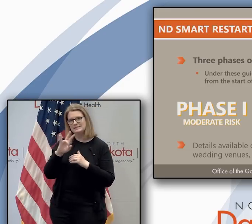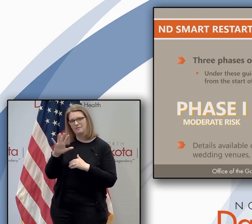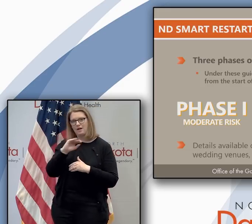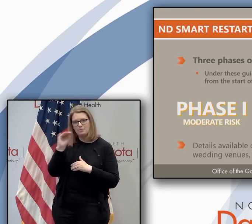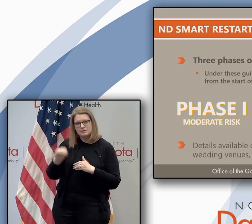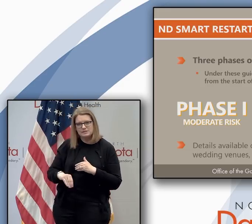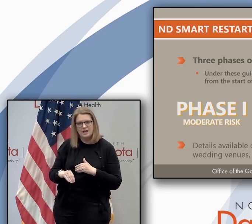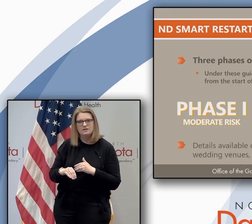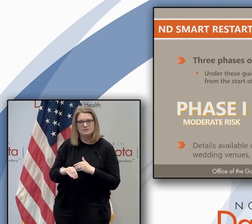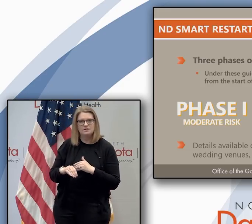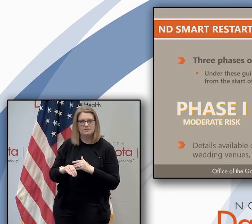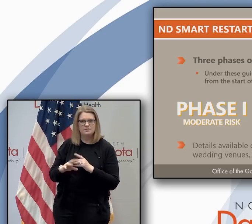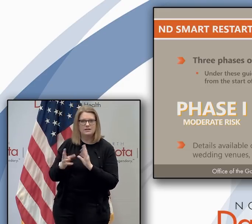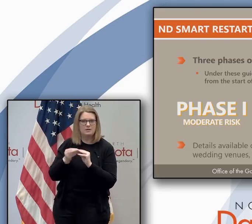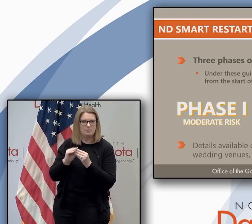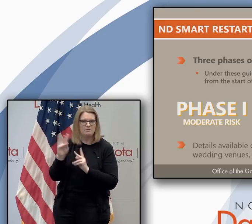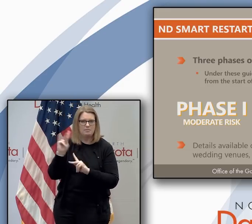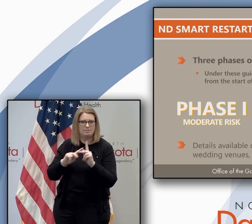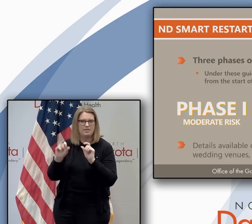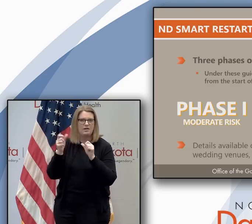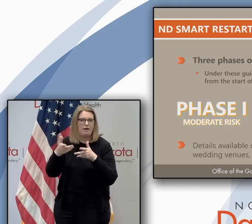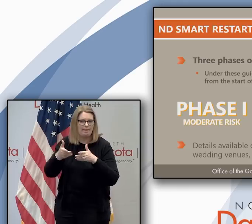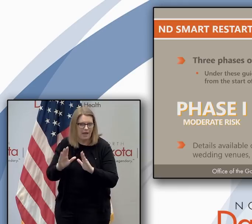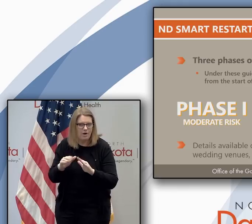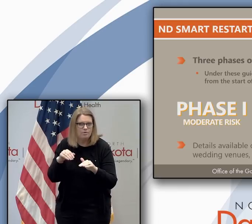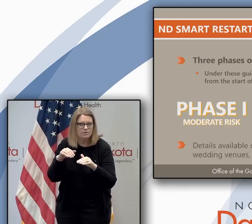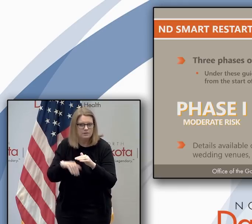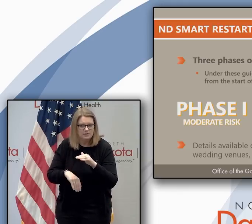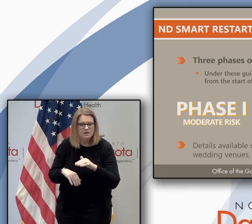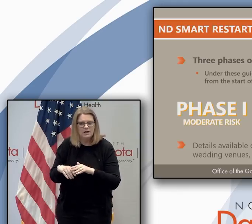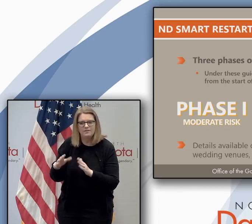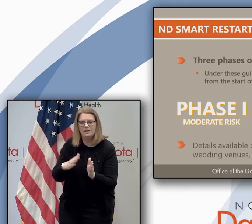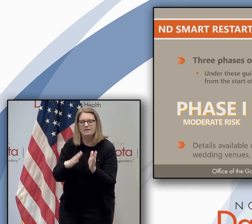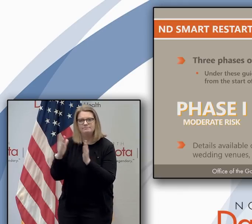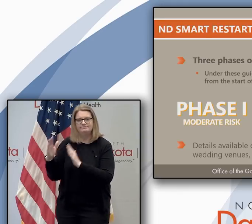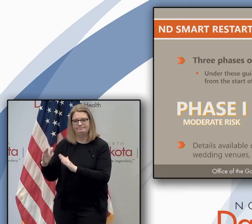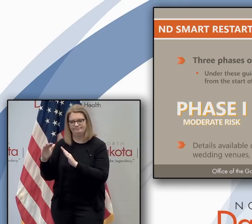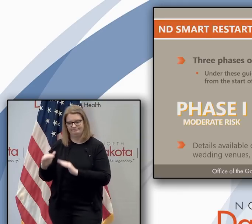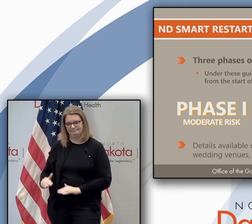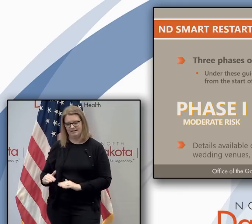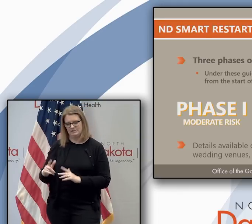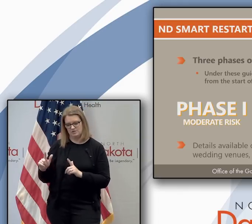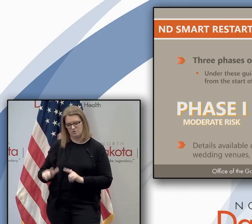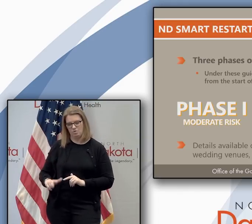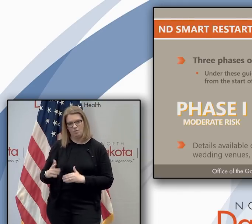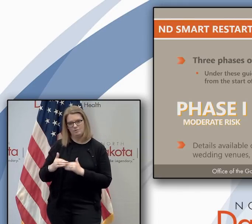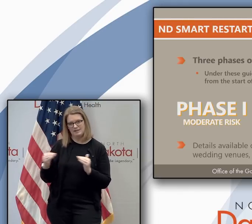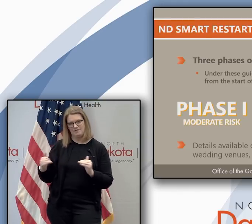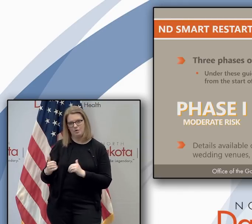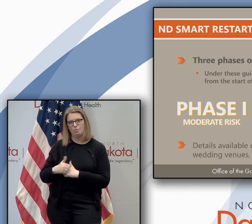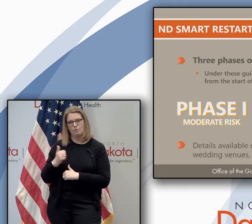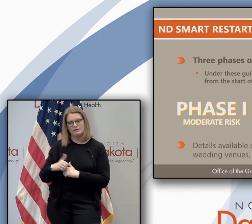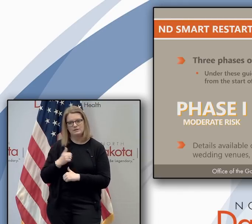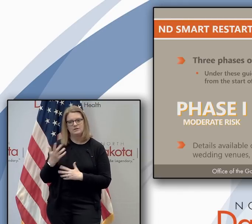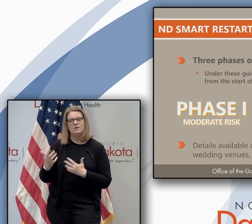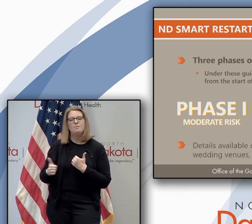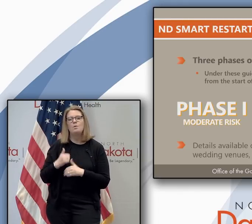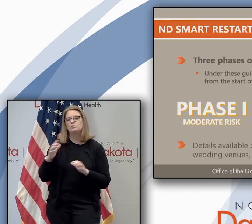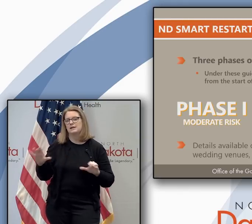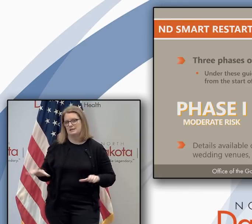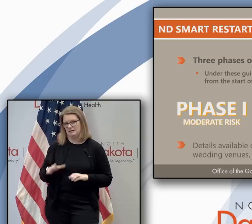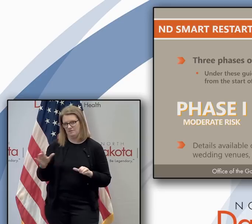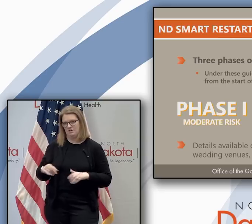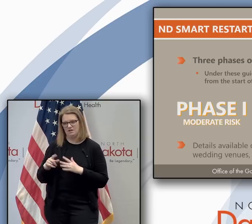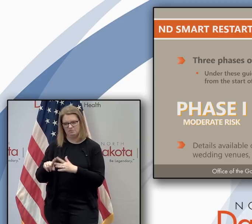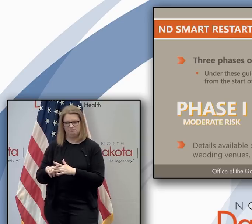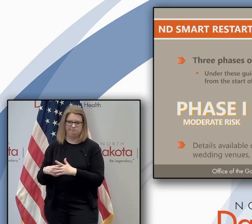than 500, and under the new normal, which would be our lowest level of risk on a 5-level scale, then most activity can